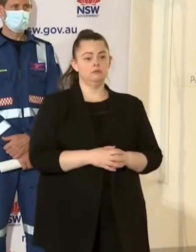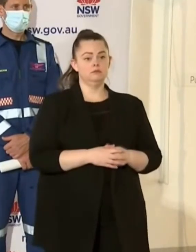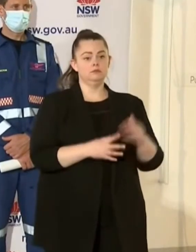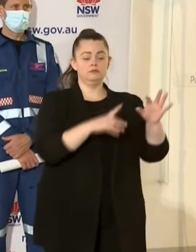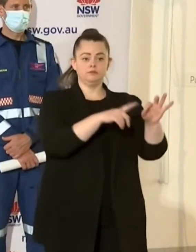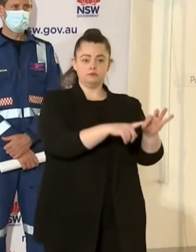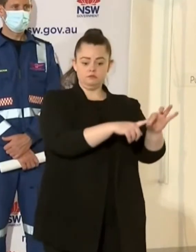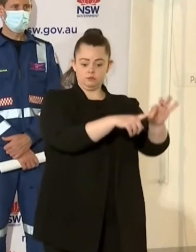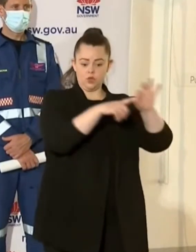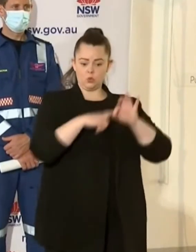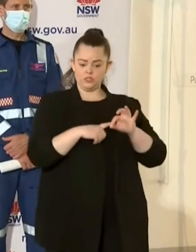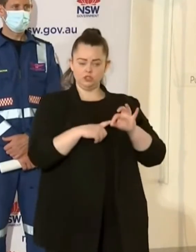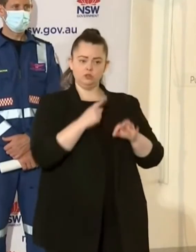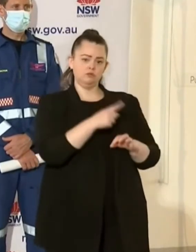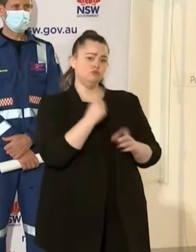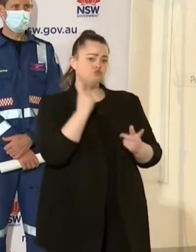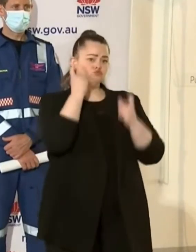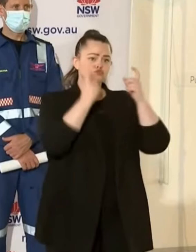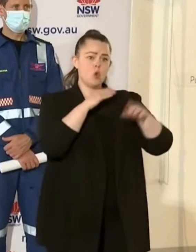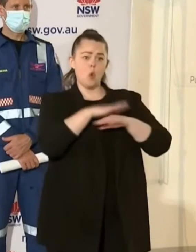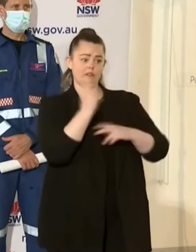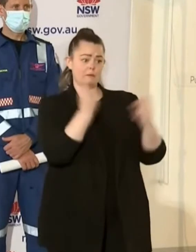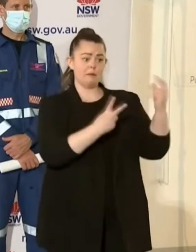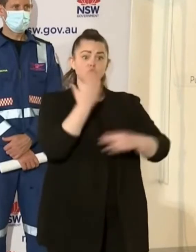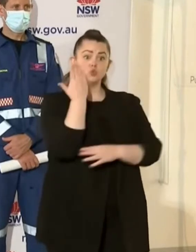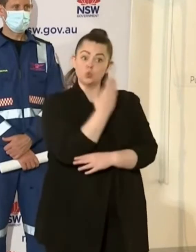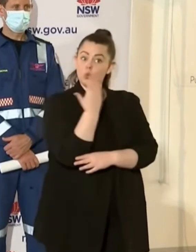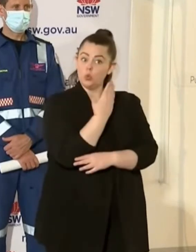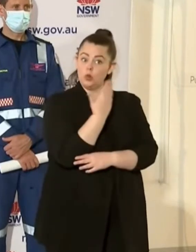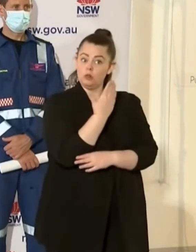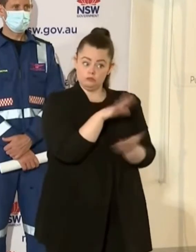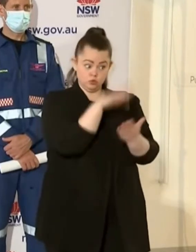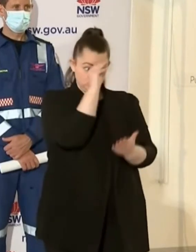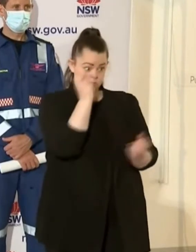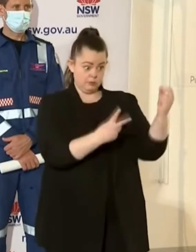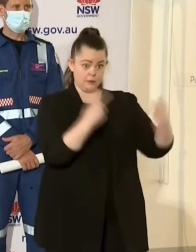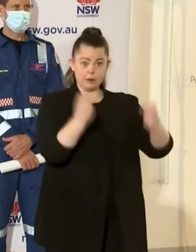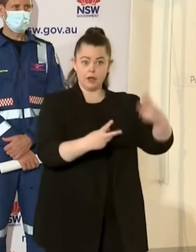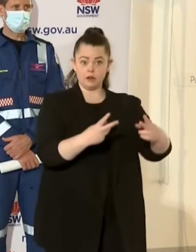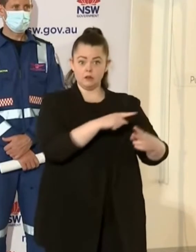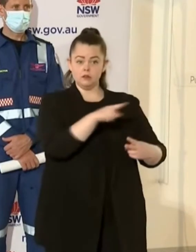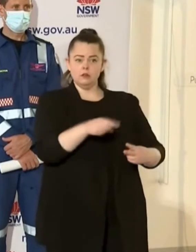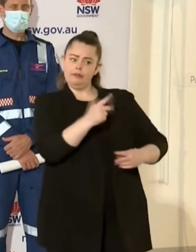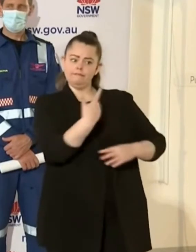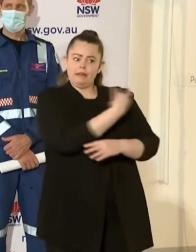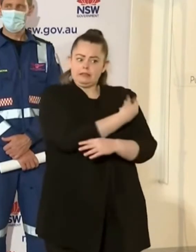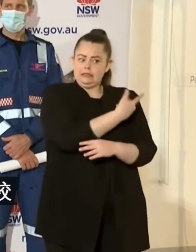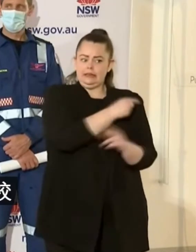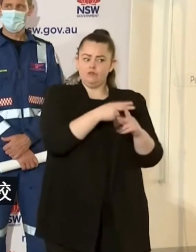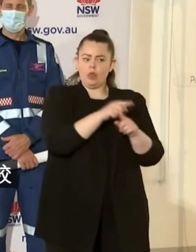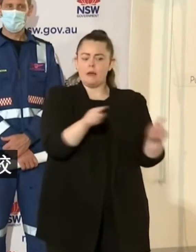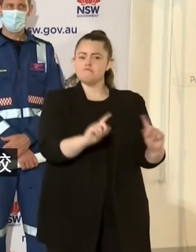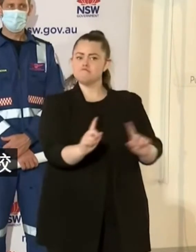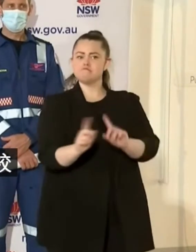of this whole return to school being brought forward, given our quite successful vaccination take? I've got to say, Chris, as